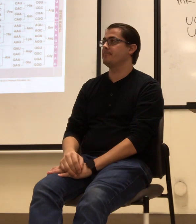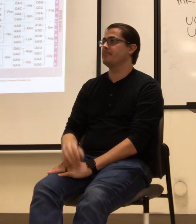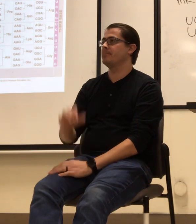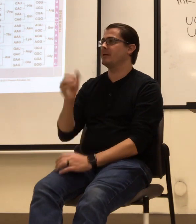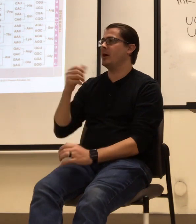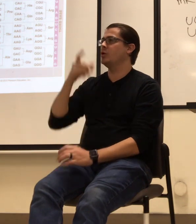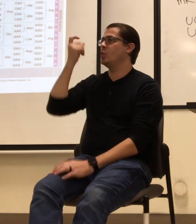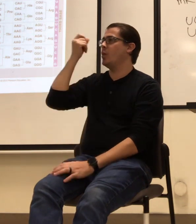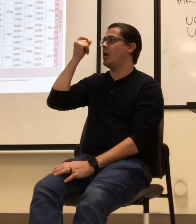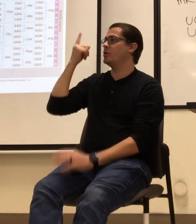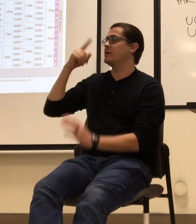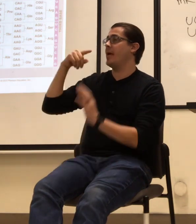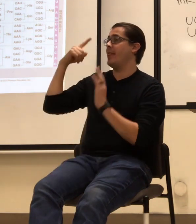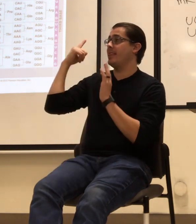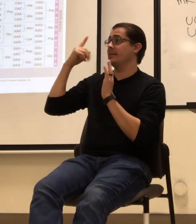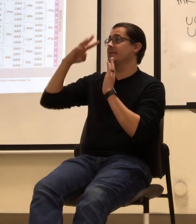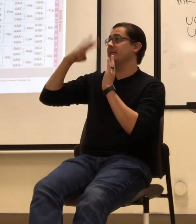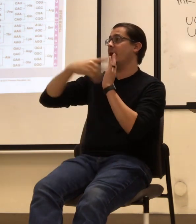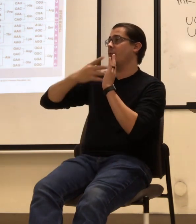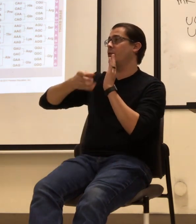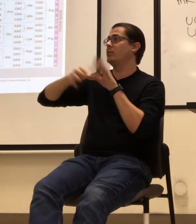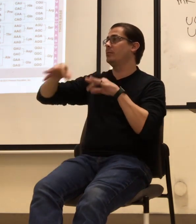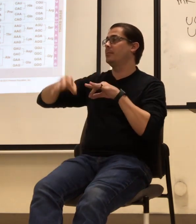this table is